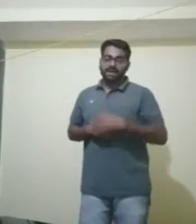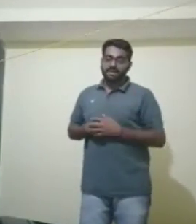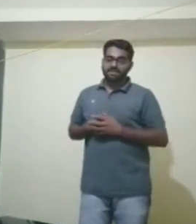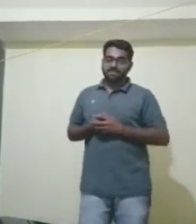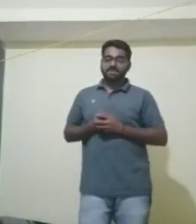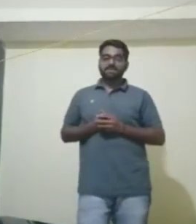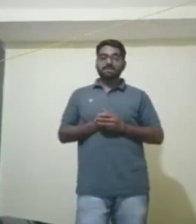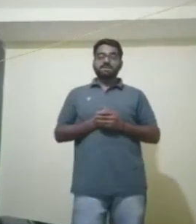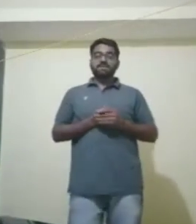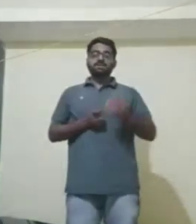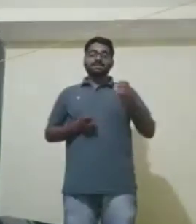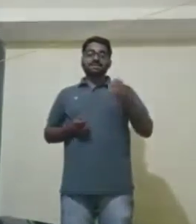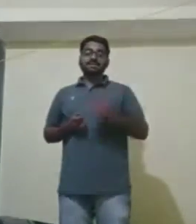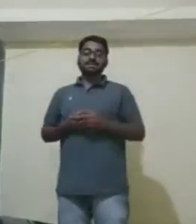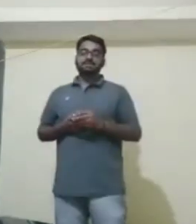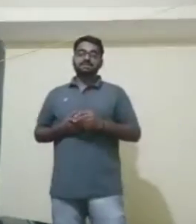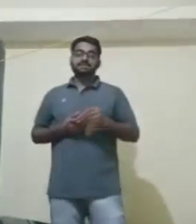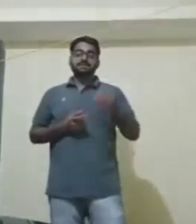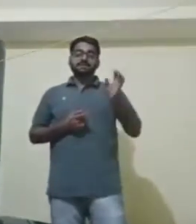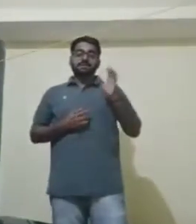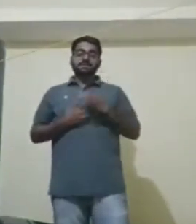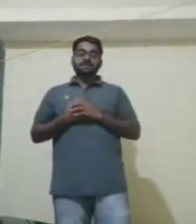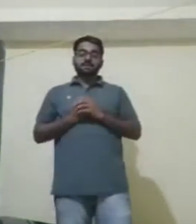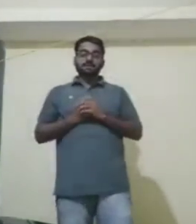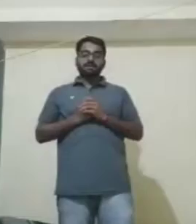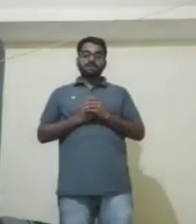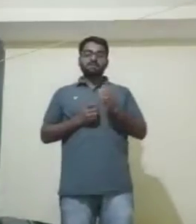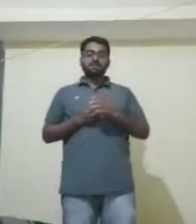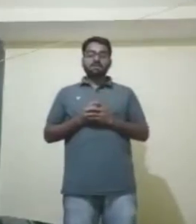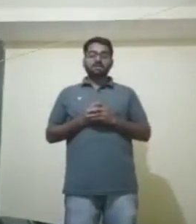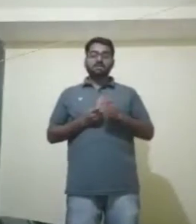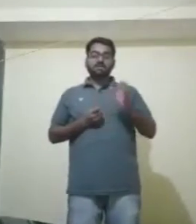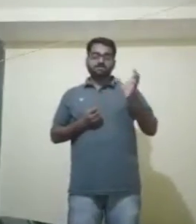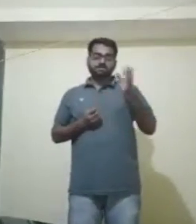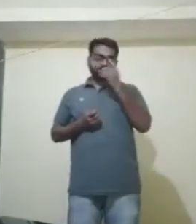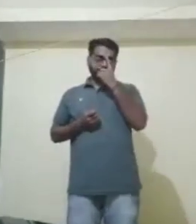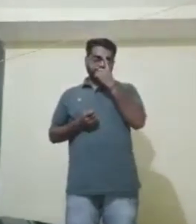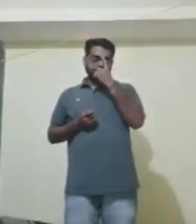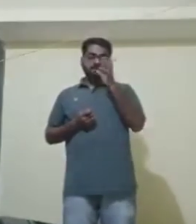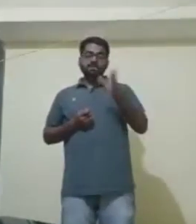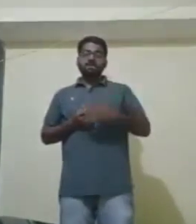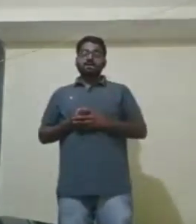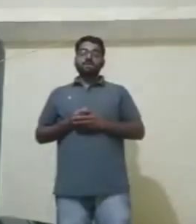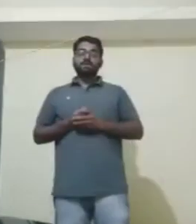caret method, its declaration is yes dot our